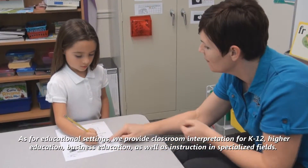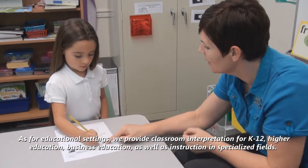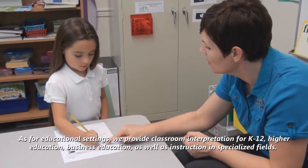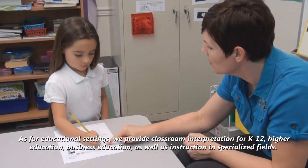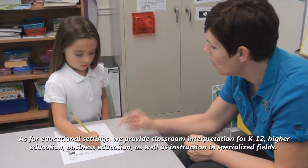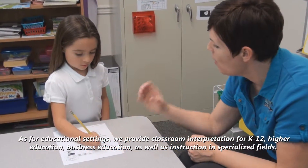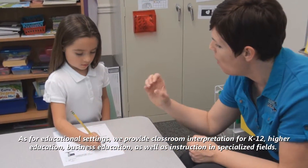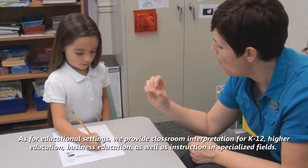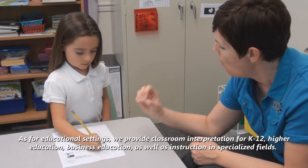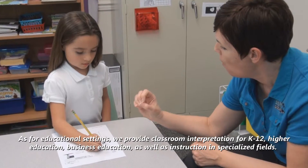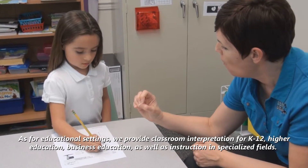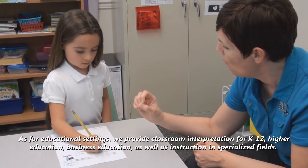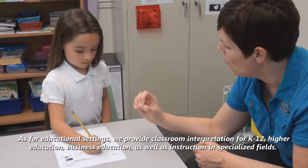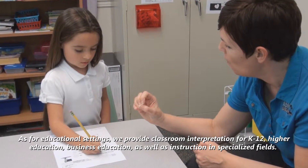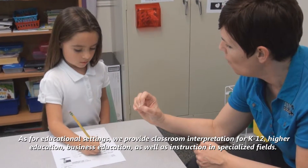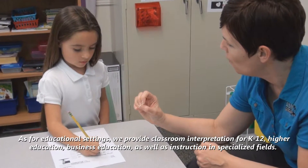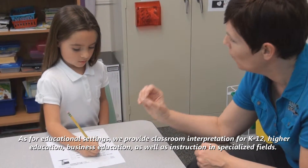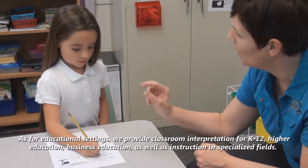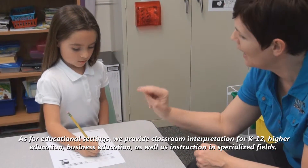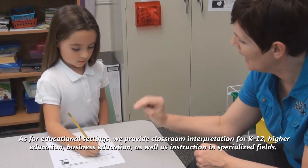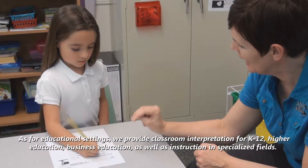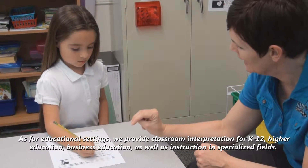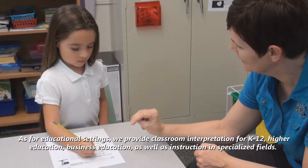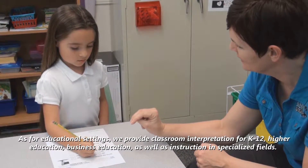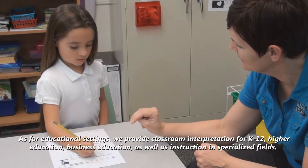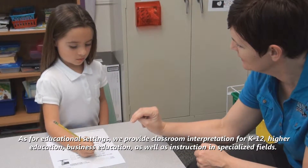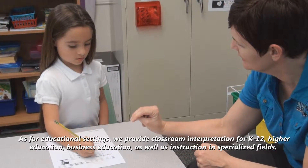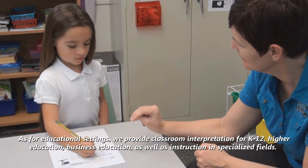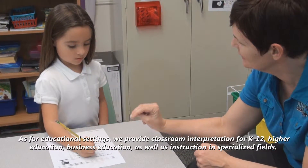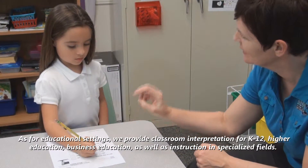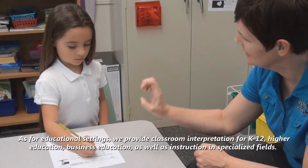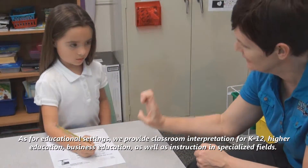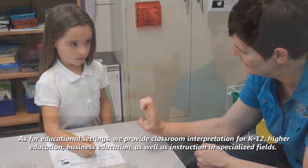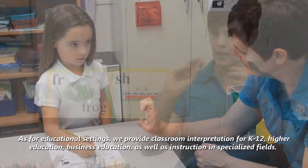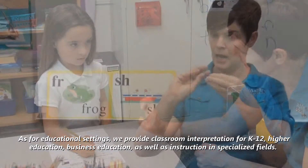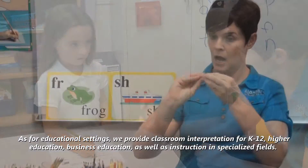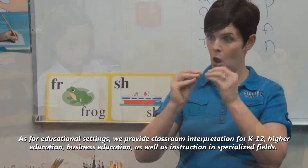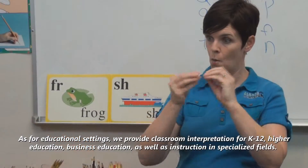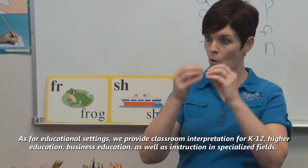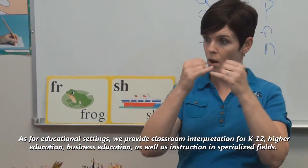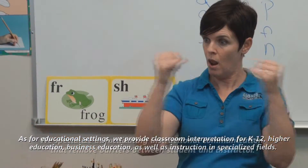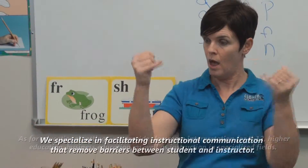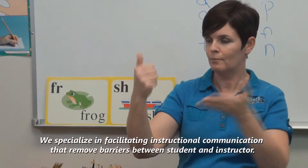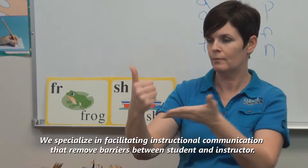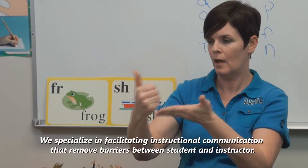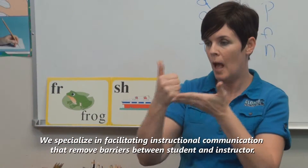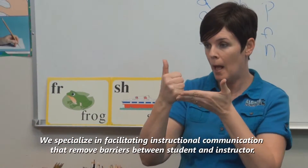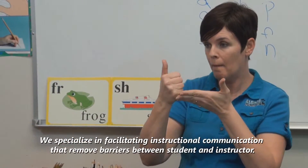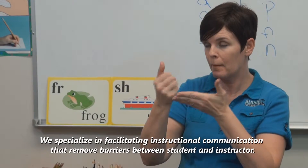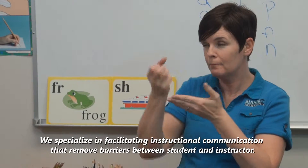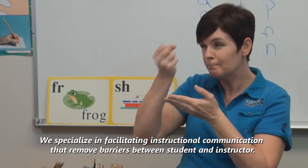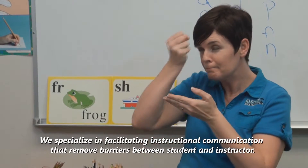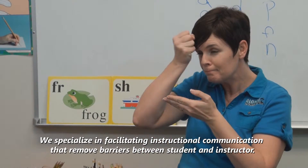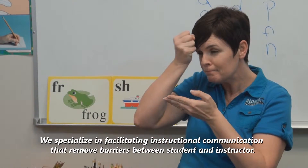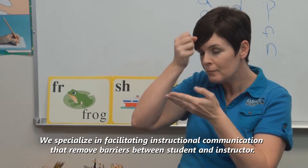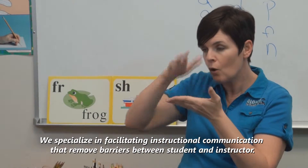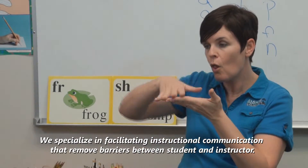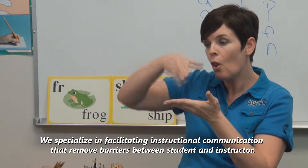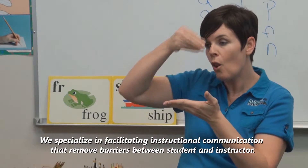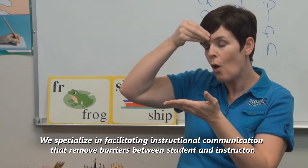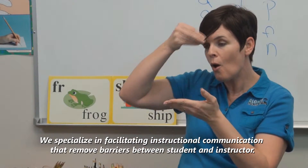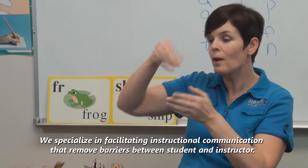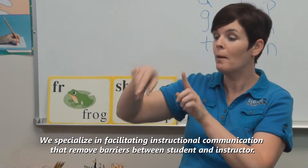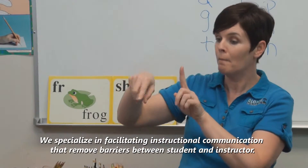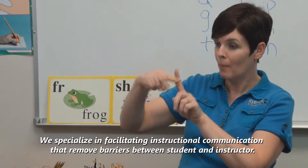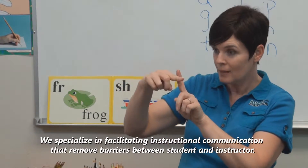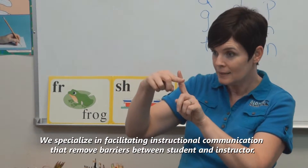business education as well as instruction and specialized fields we specialize in facilitating instructional communication